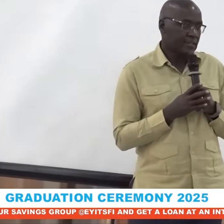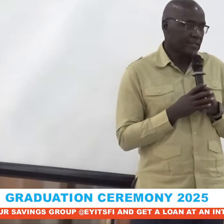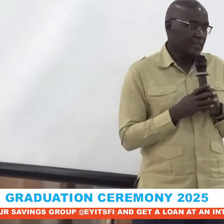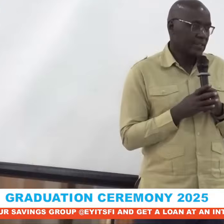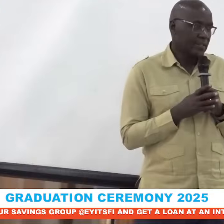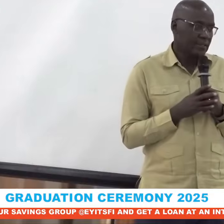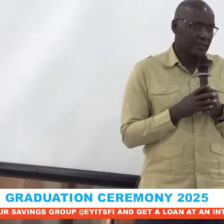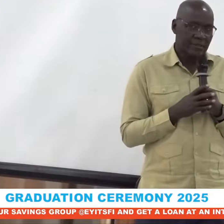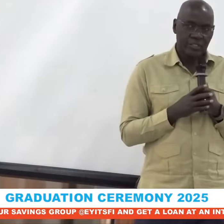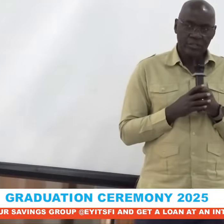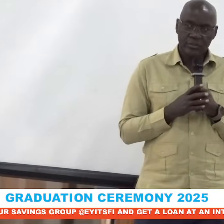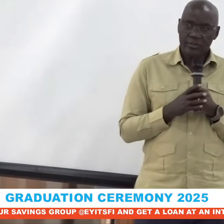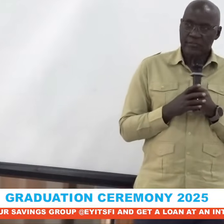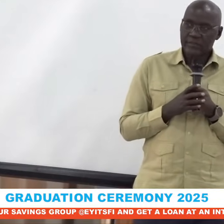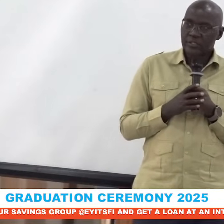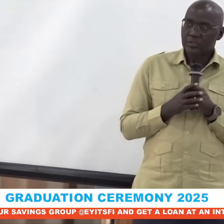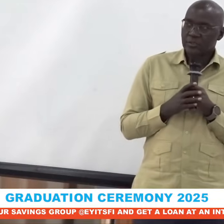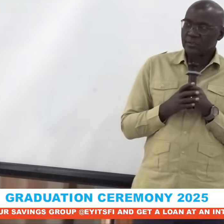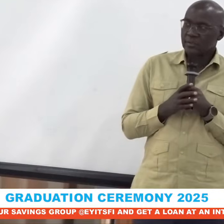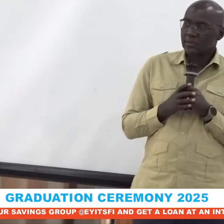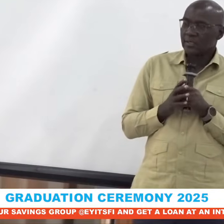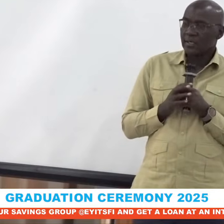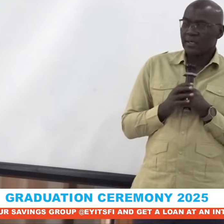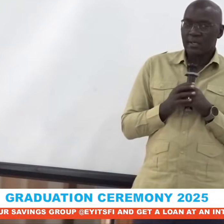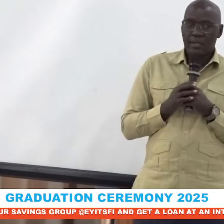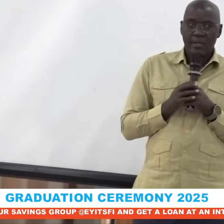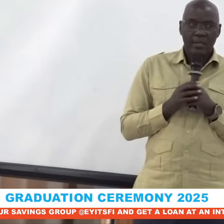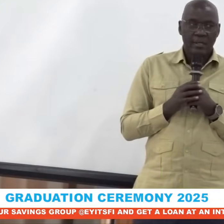this occasion, function.